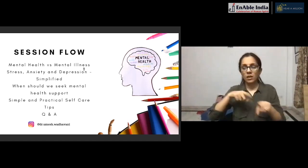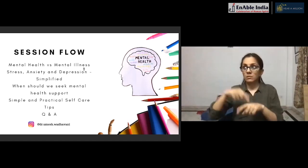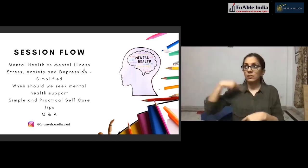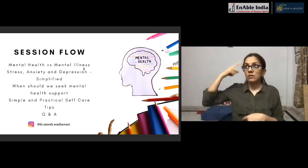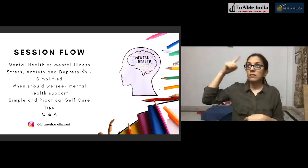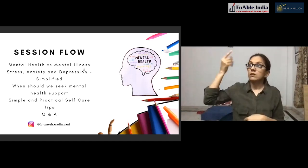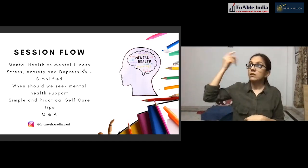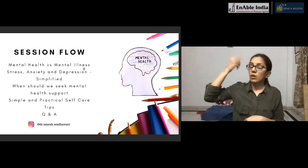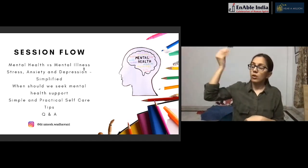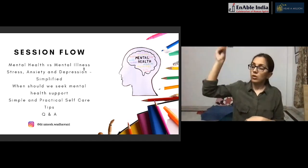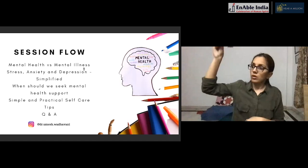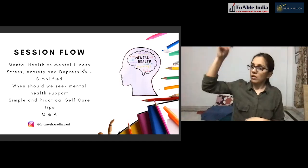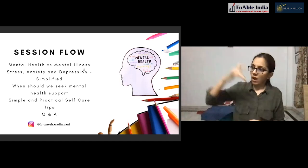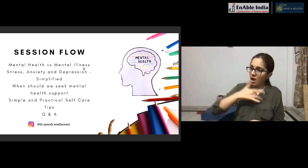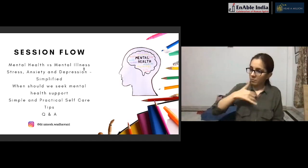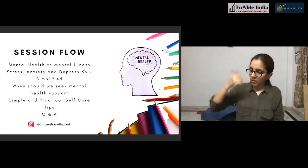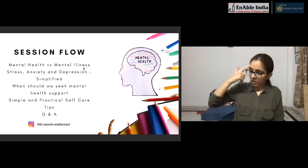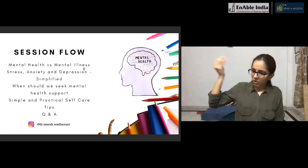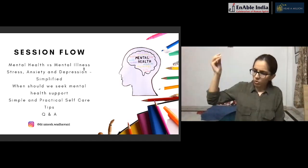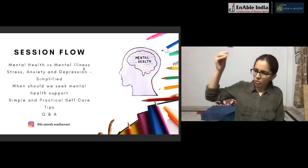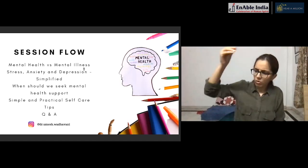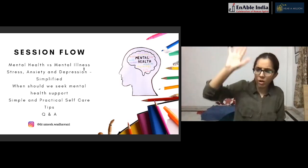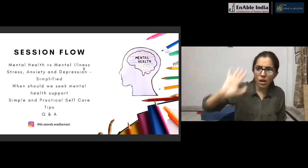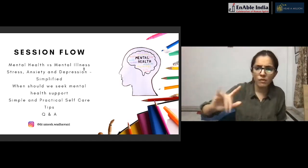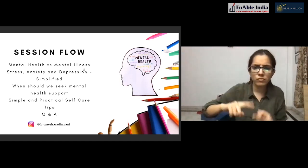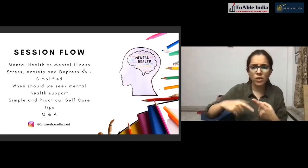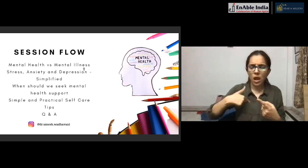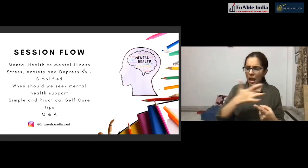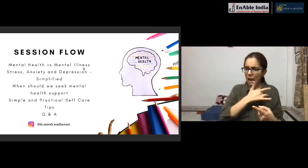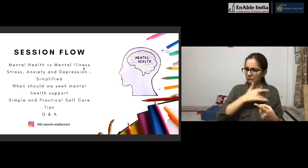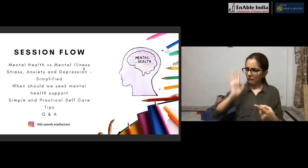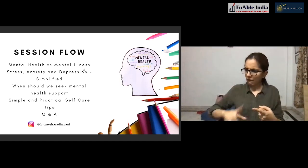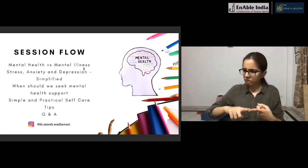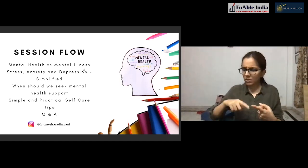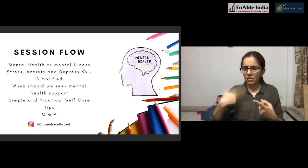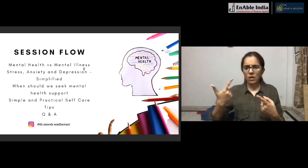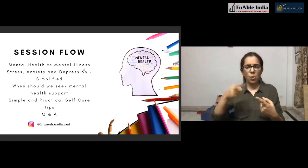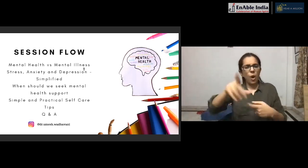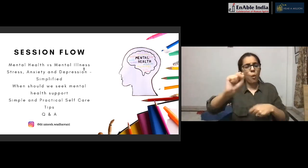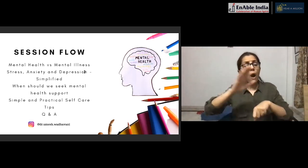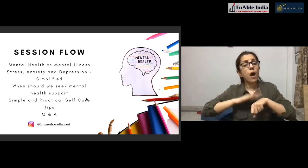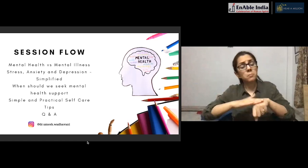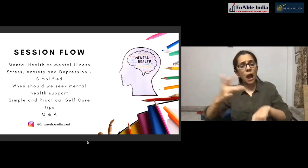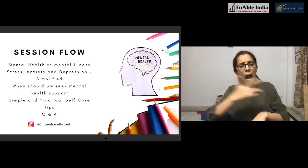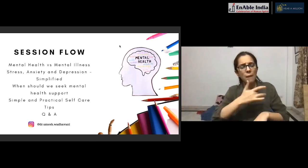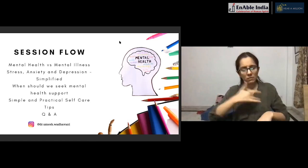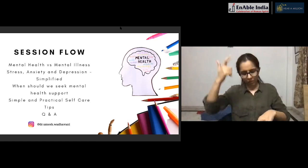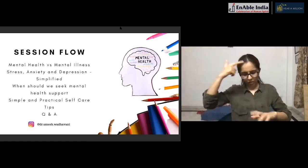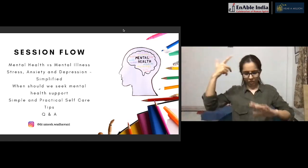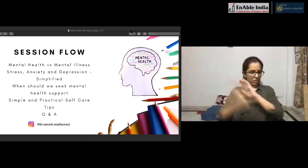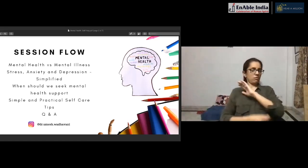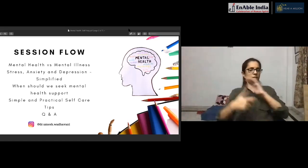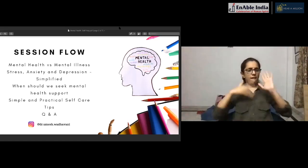things that you overthink about it. What are the other things like overthink, which are mental health symptoms? Can you tell me